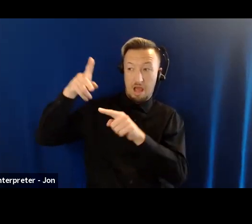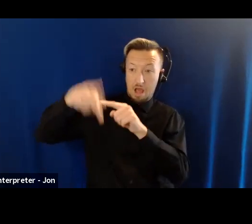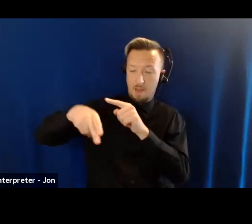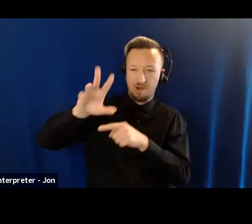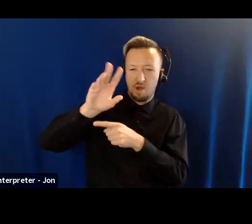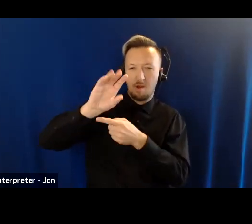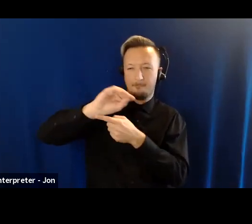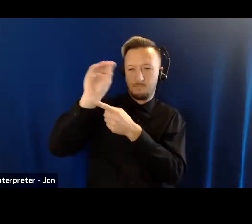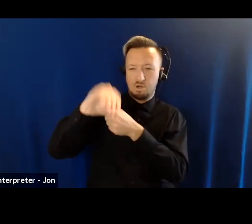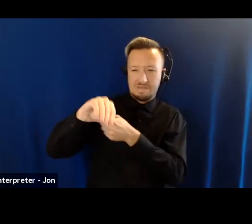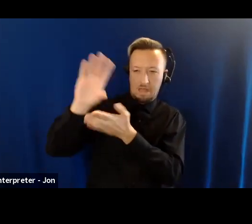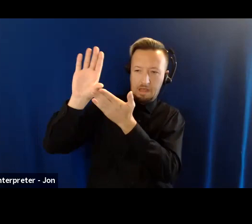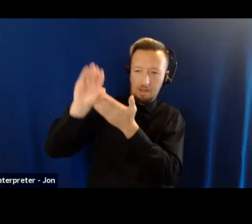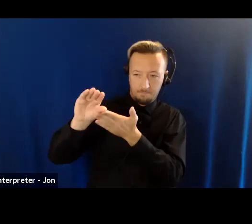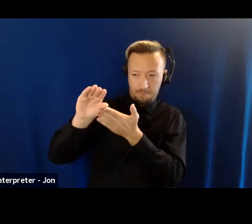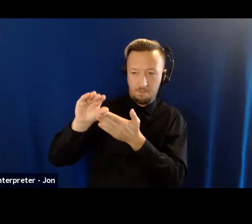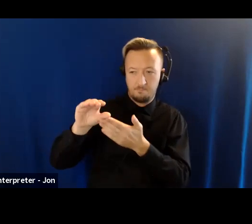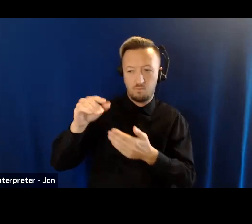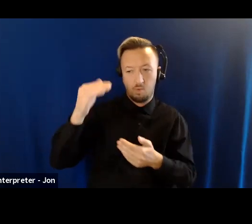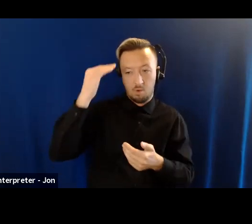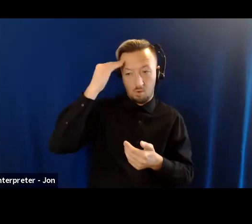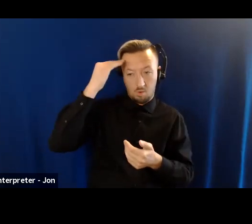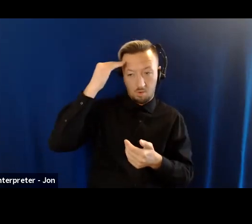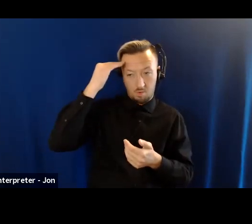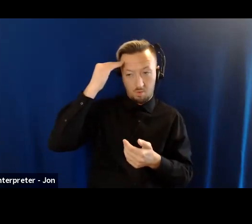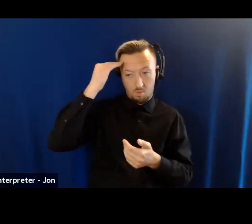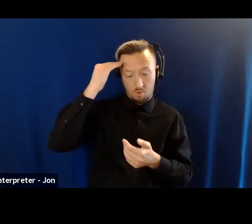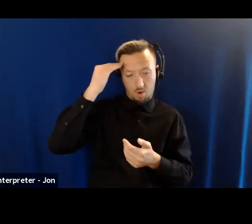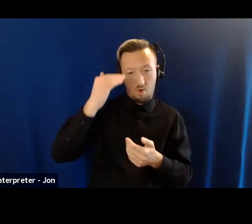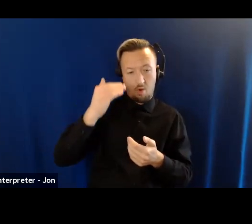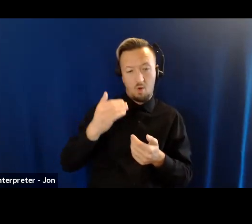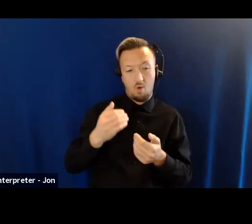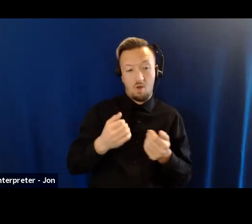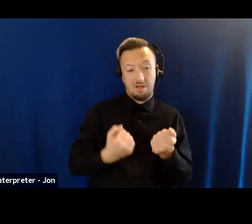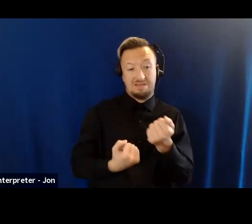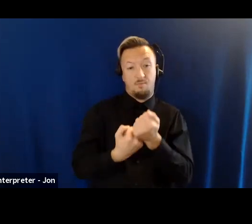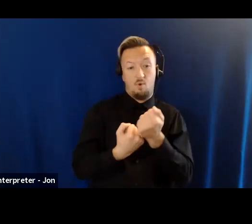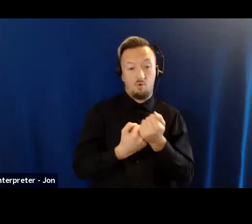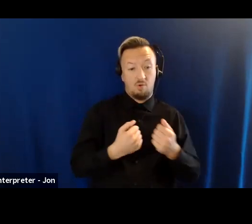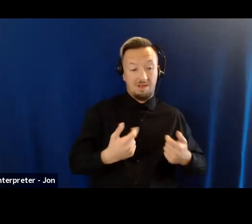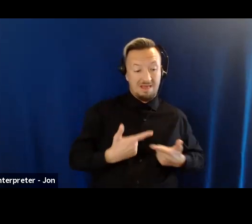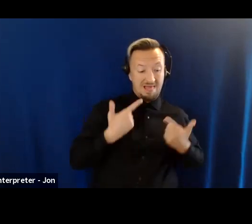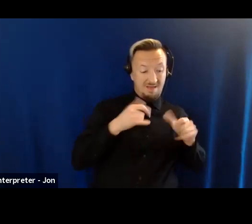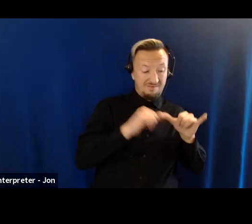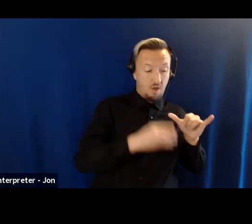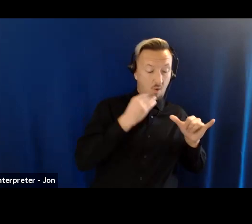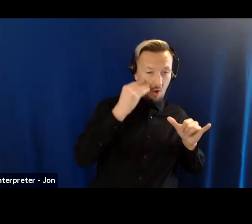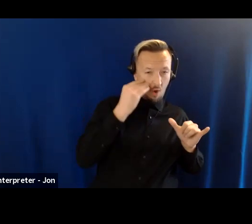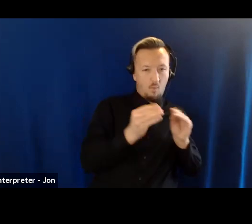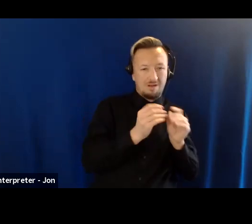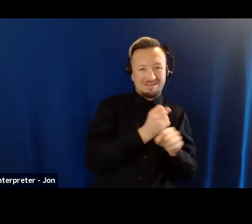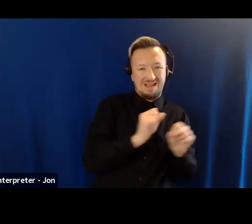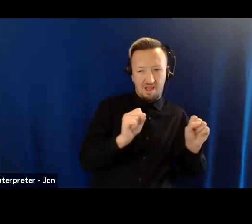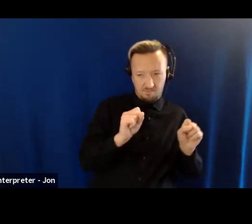increased funding, we know it is a cost savings in aggregate to support us to live safe and healthy in our own homes. If we're successful